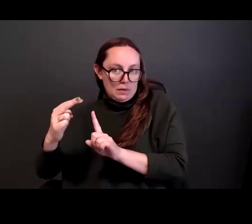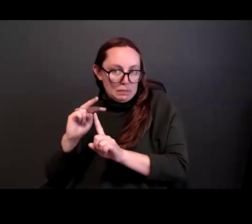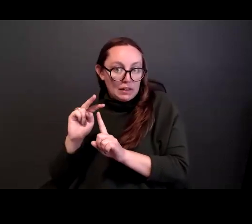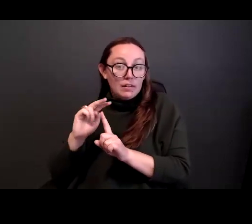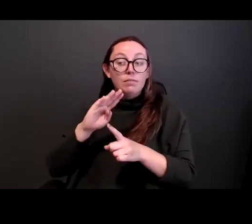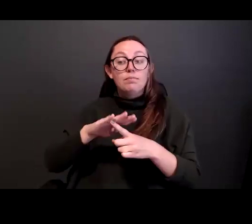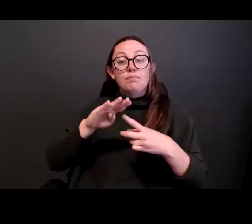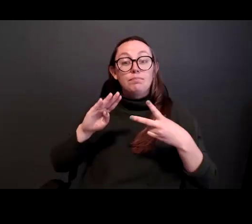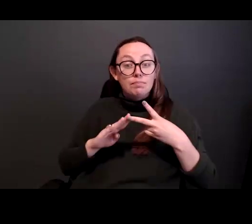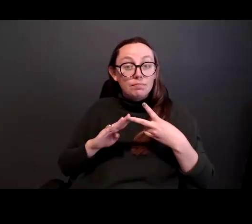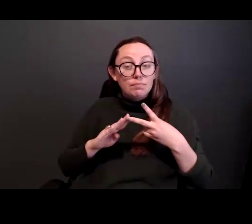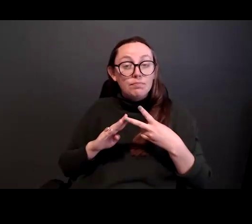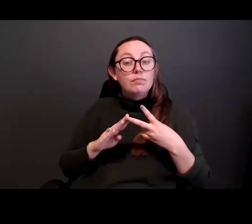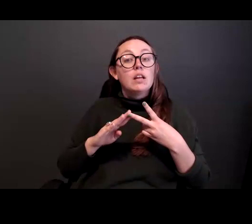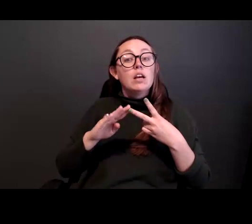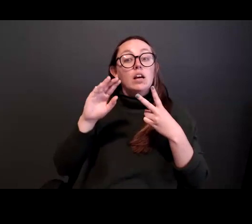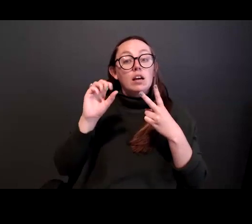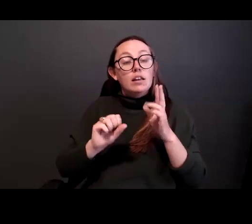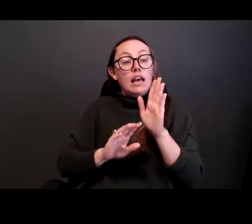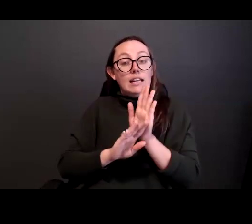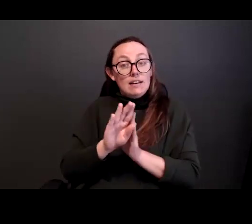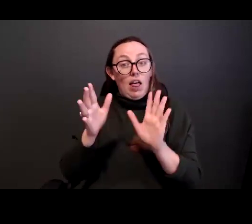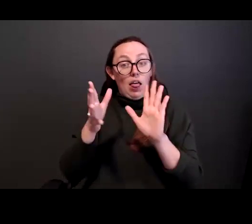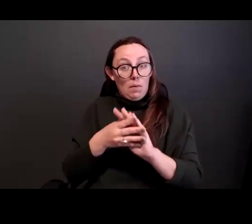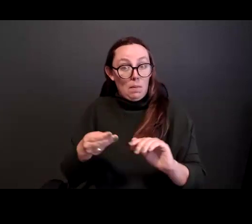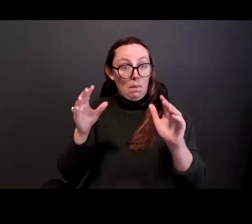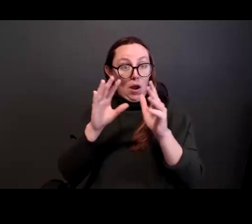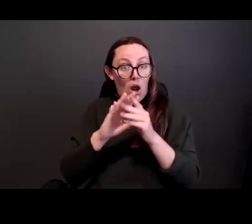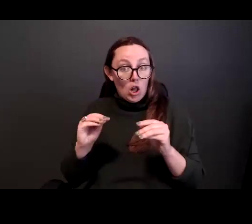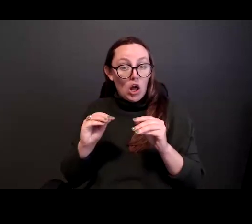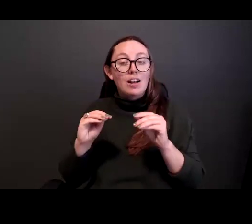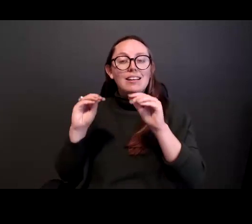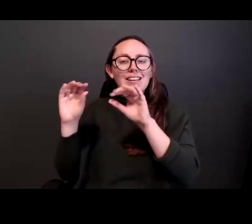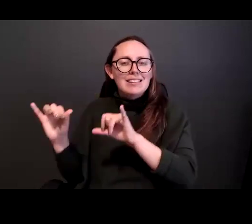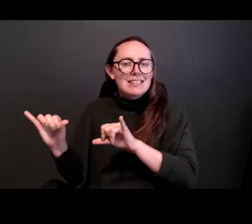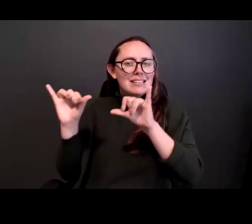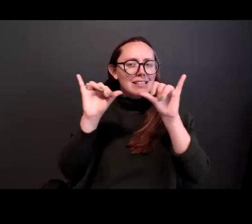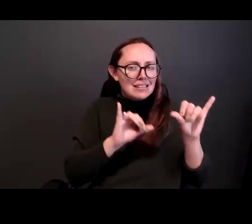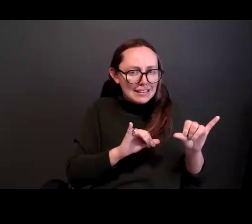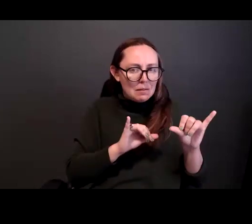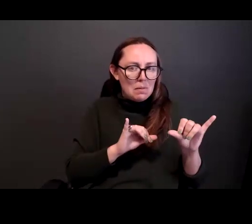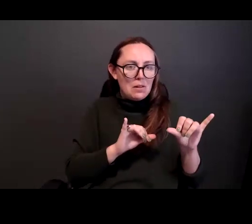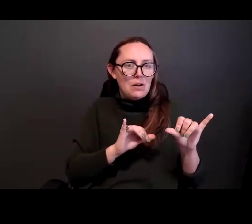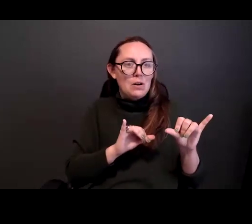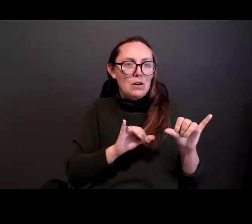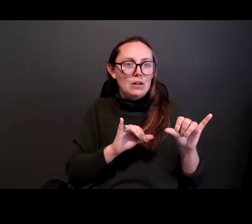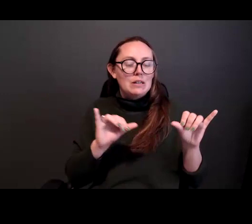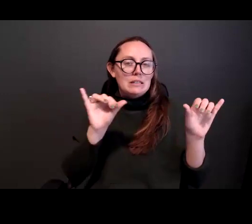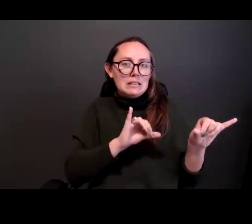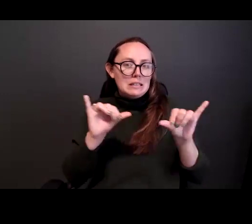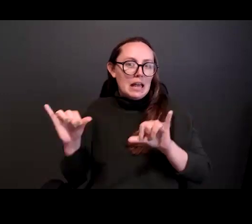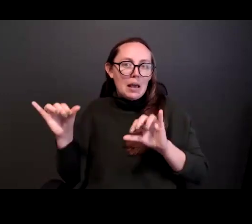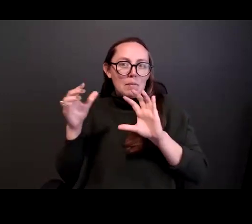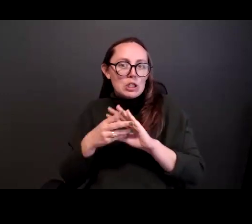version of the one that we pulled from. So like that you're sort of interpreting it to a deeper place, or maybe